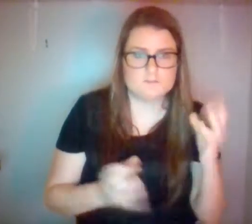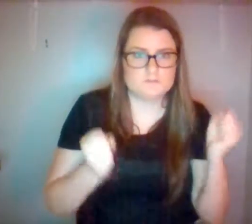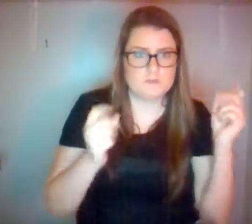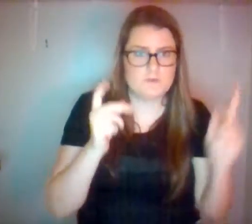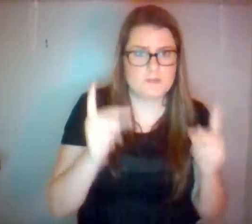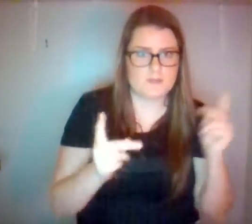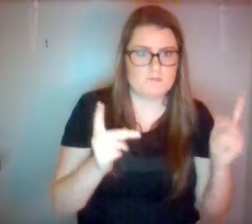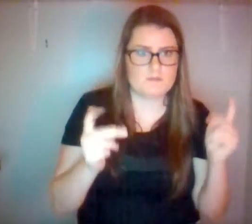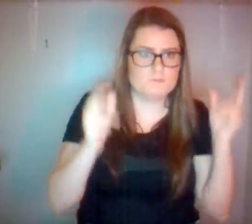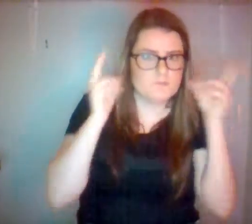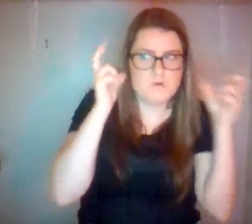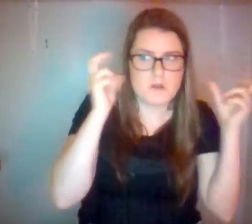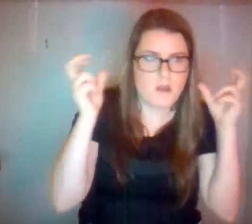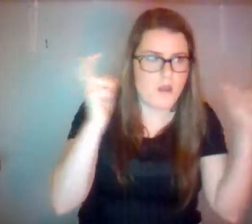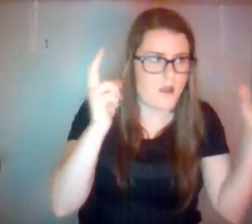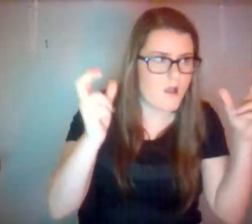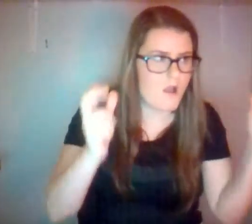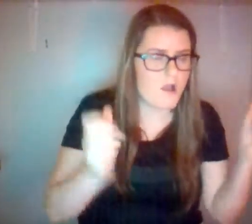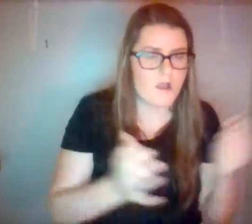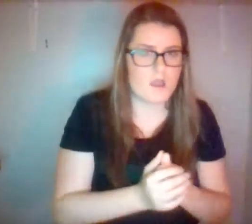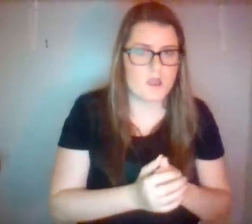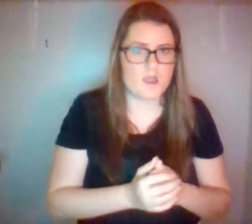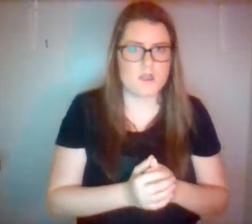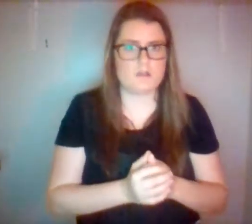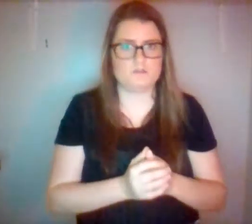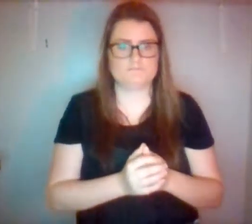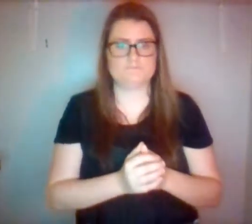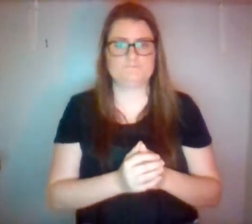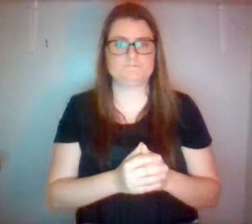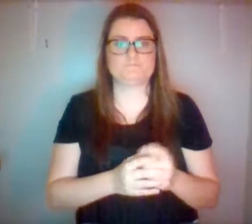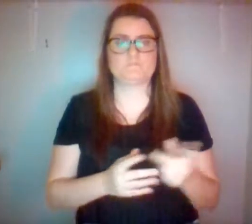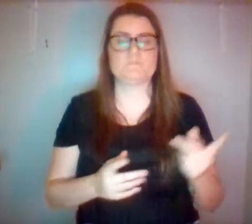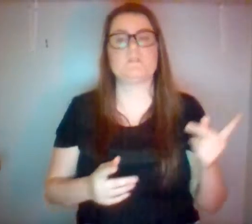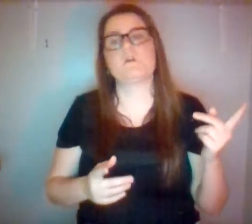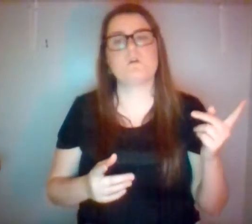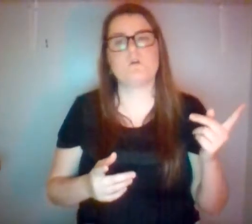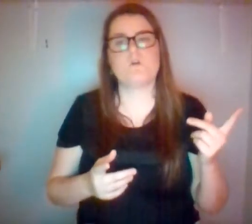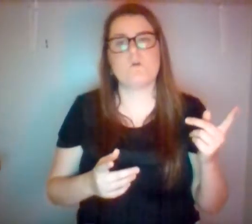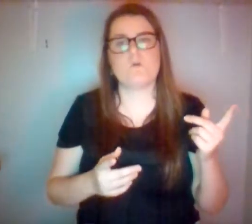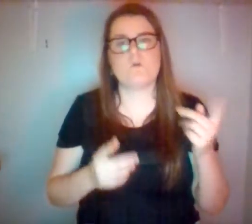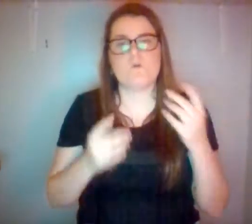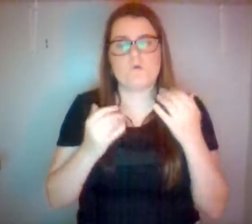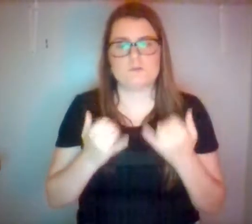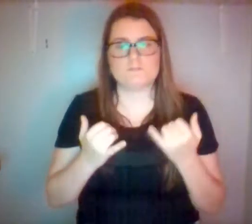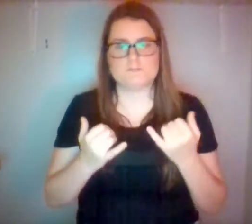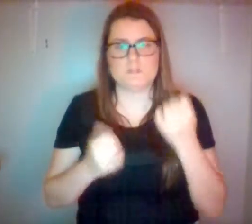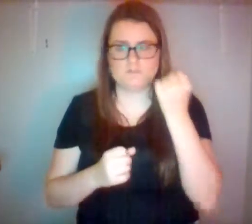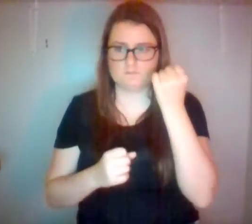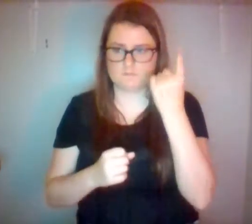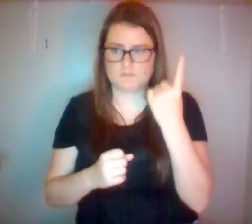festival? At that moment, there was a gentle tapping on the door. Caiaphas signaled to everyone to be